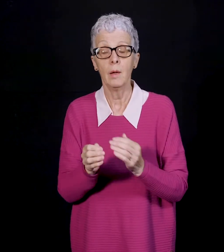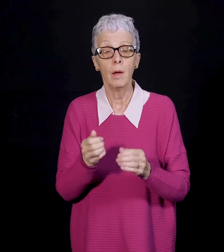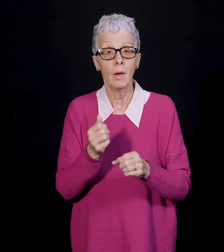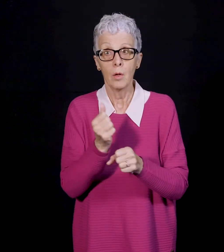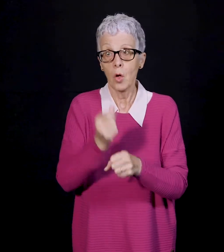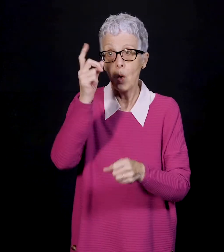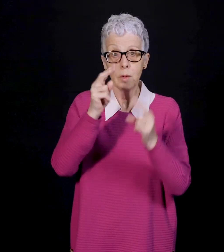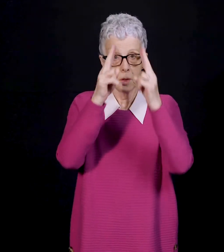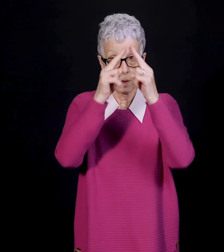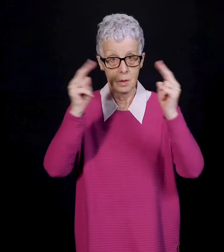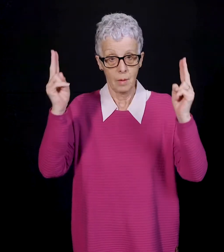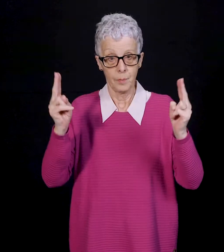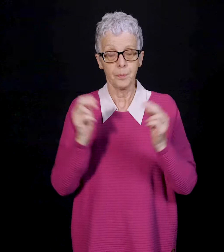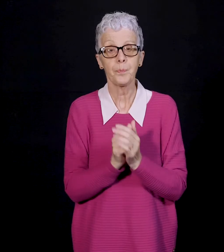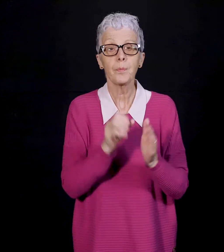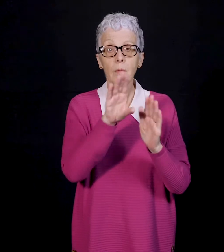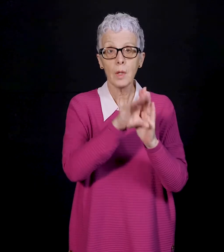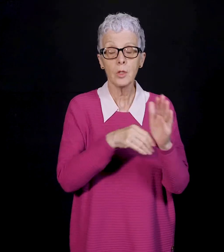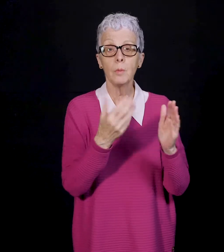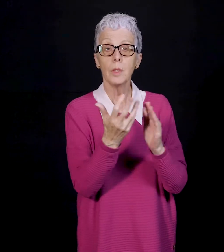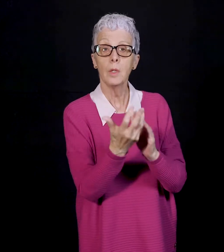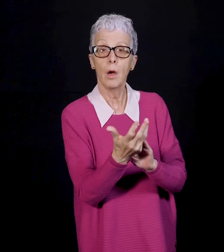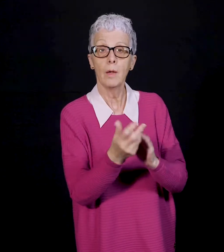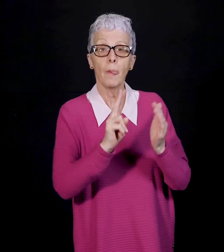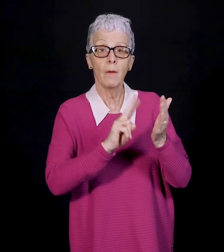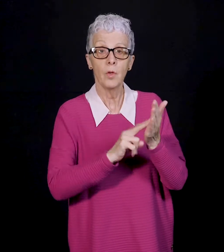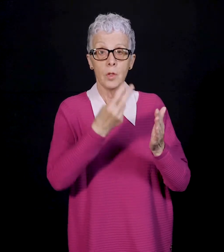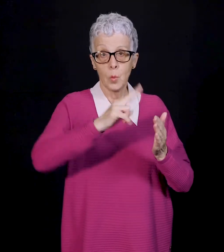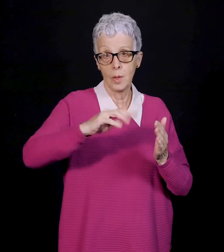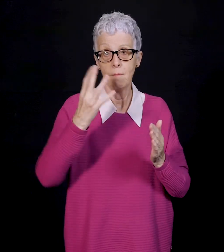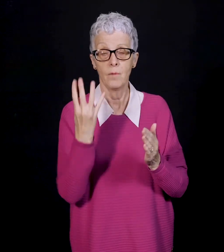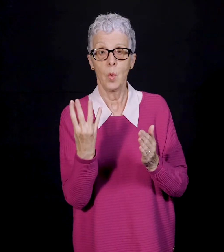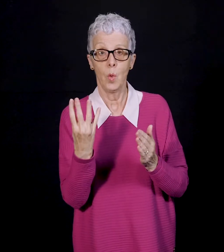But then we get to Leviticus chapter 9 and verse 24, at the end of that chapter.